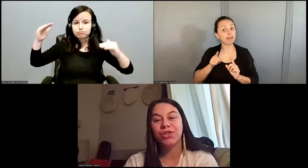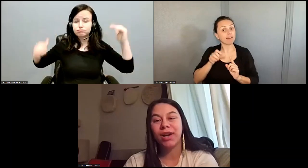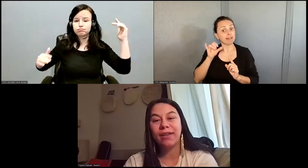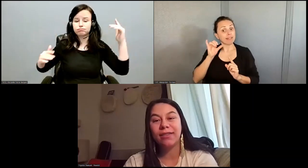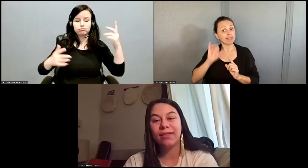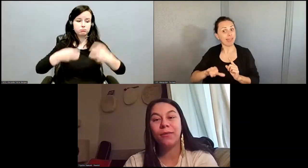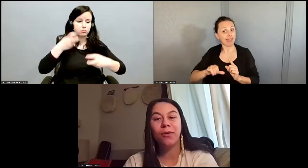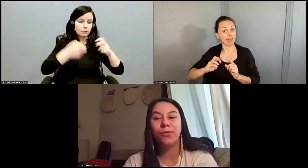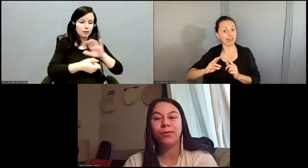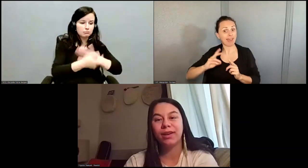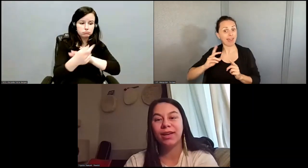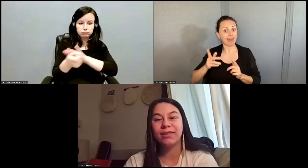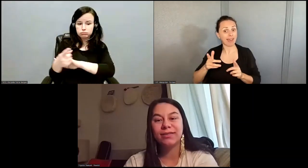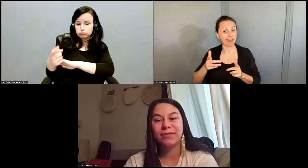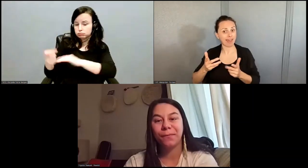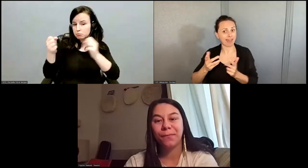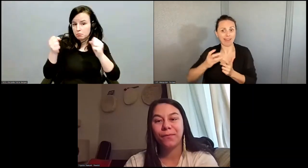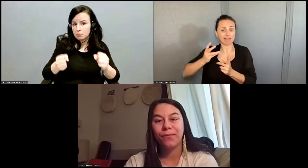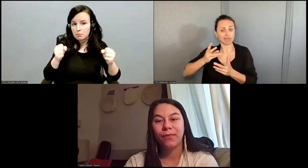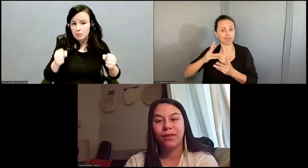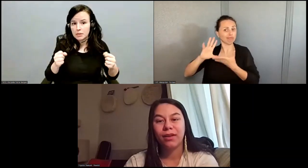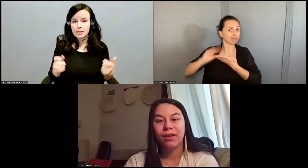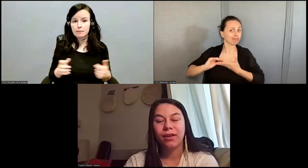our strength that we hold within us.